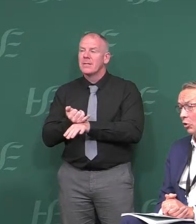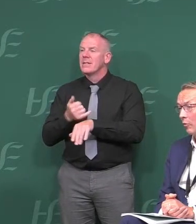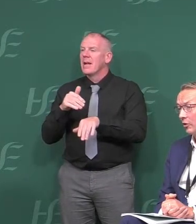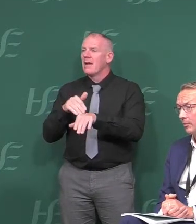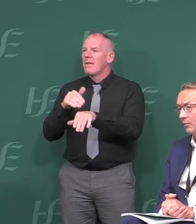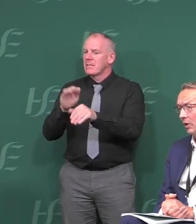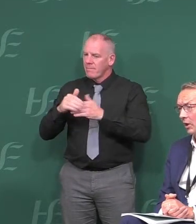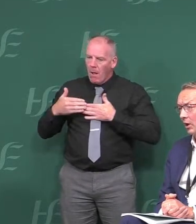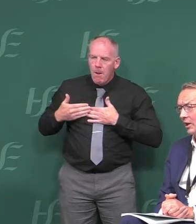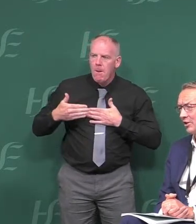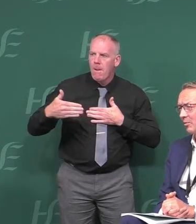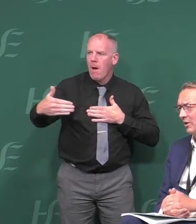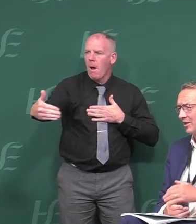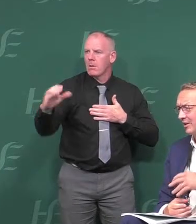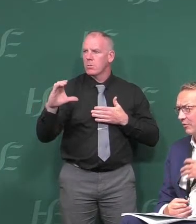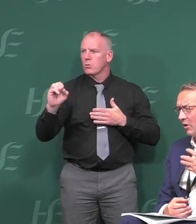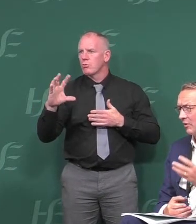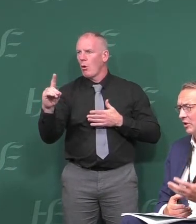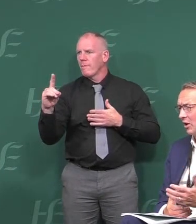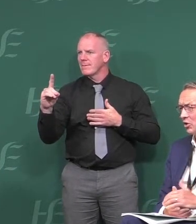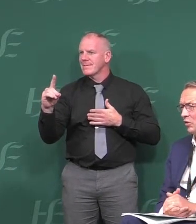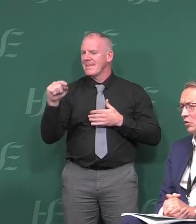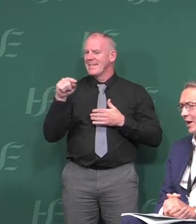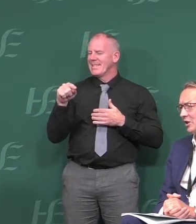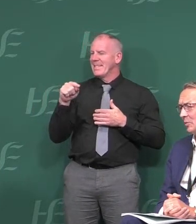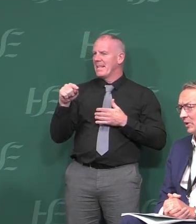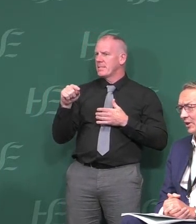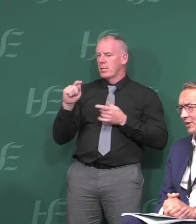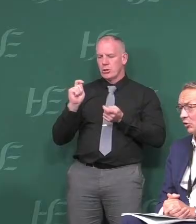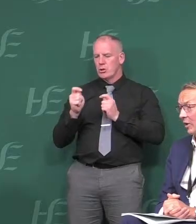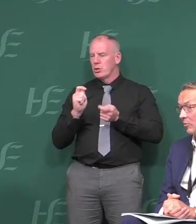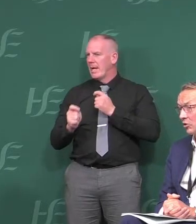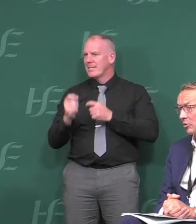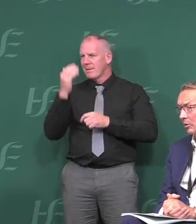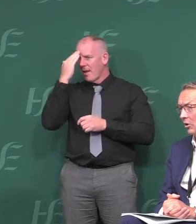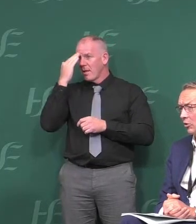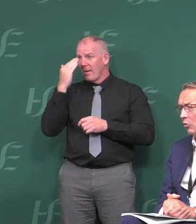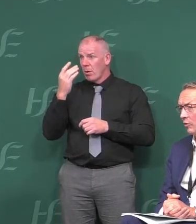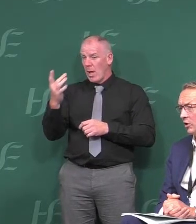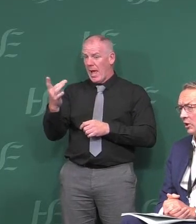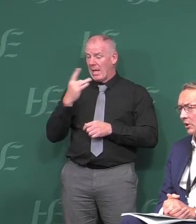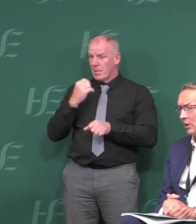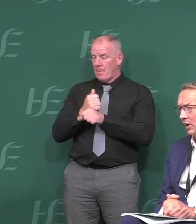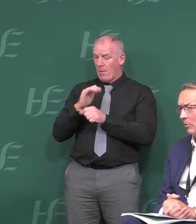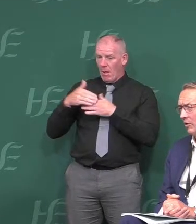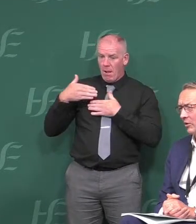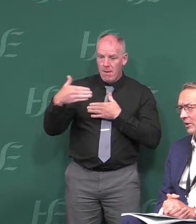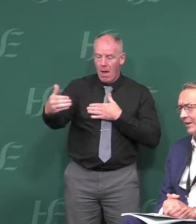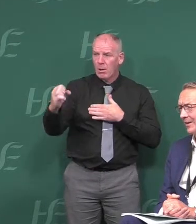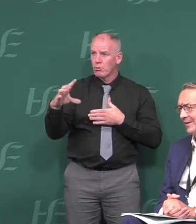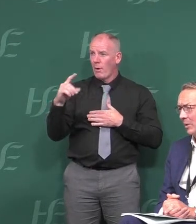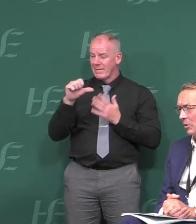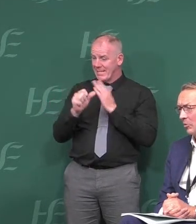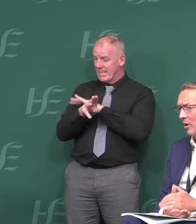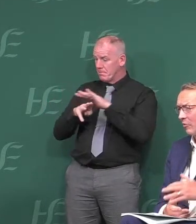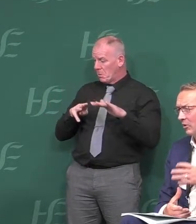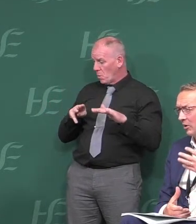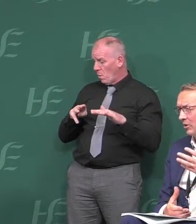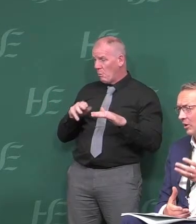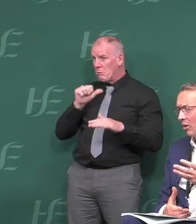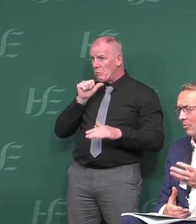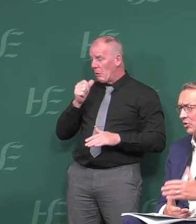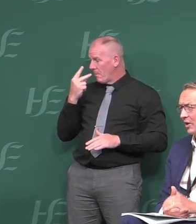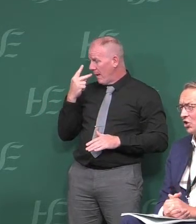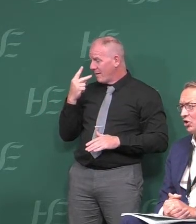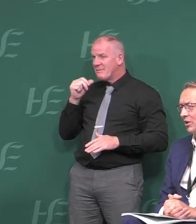impact of long COVID. And that's something that's an evolving knowledge. If you'd asked me 6 or 12 months ago about long COVID, I would have had little to say about it apart